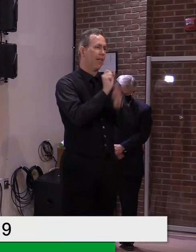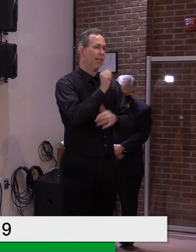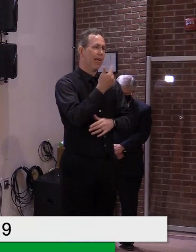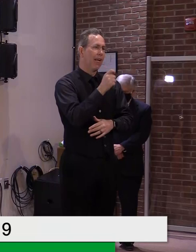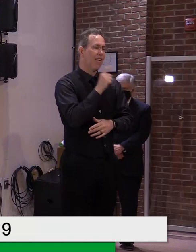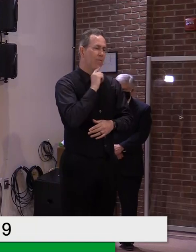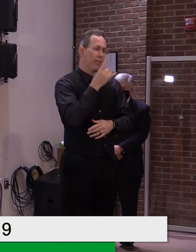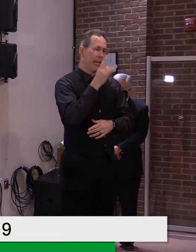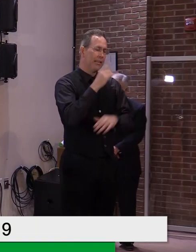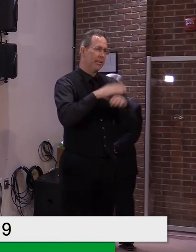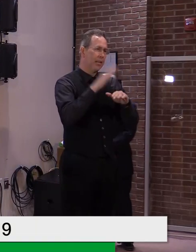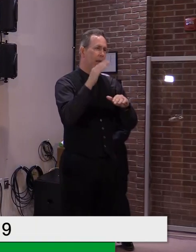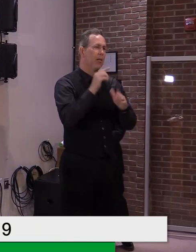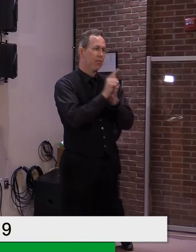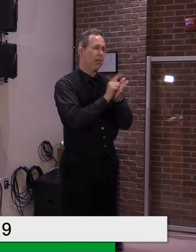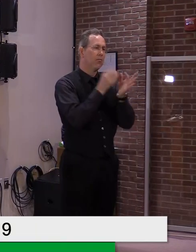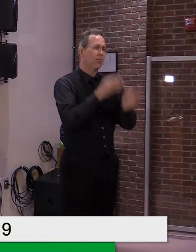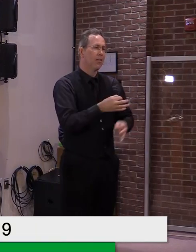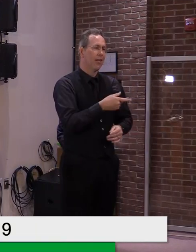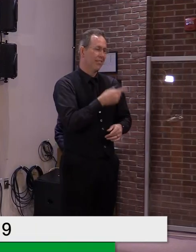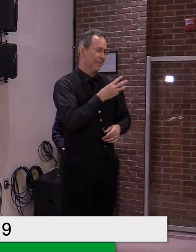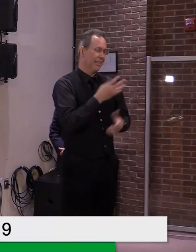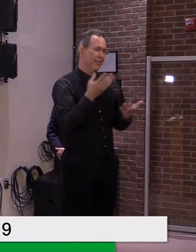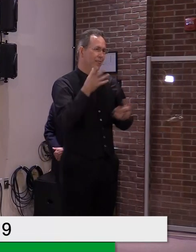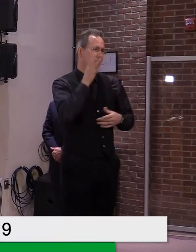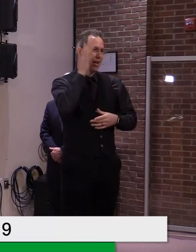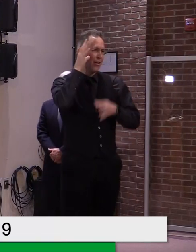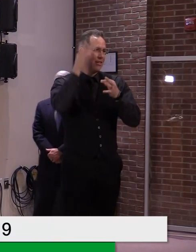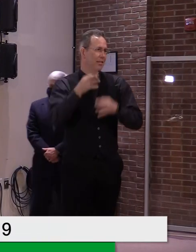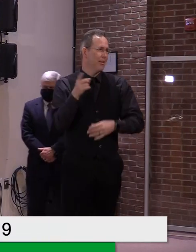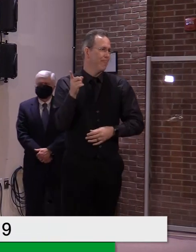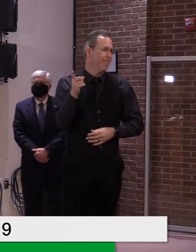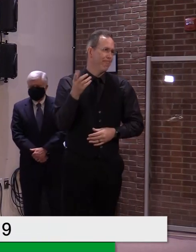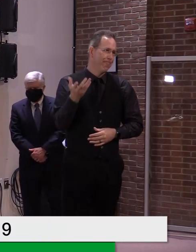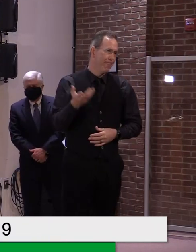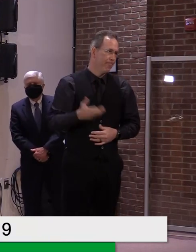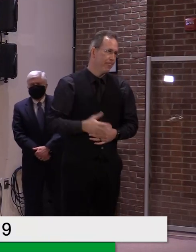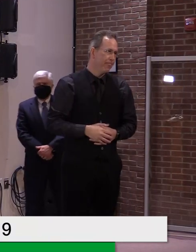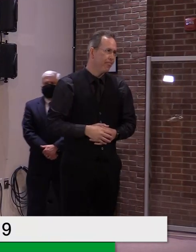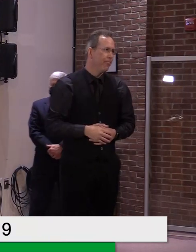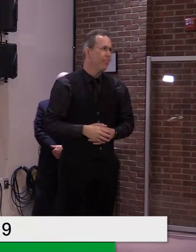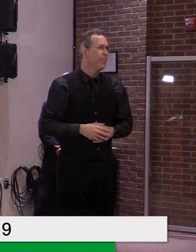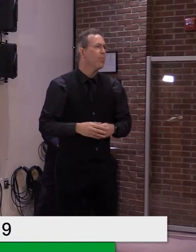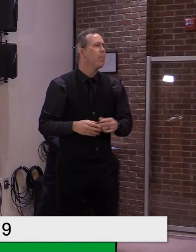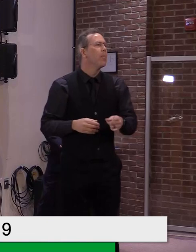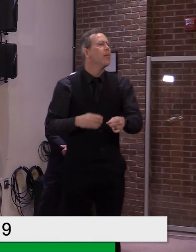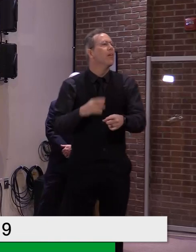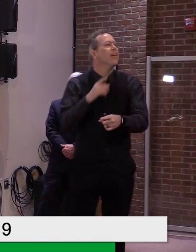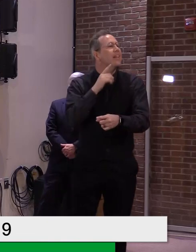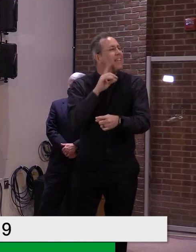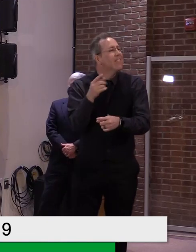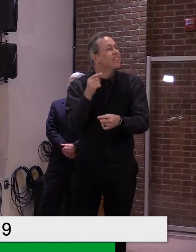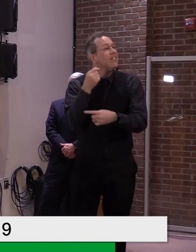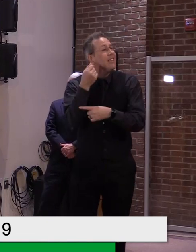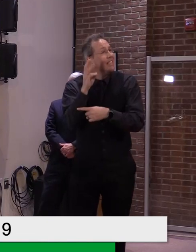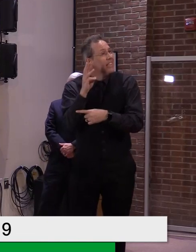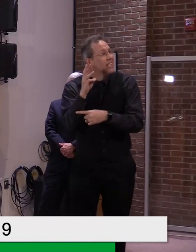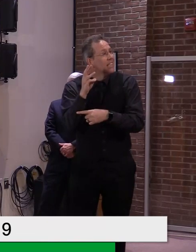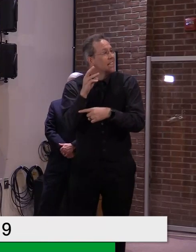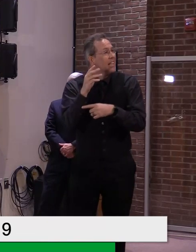Yeah, like, does the kid need permission from their parents to get the vaccine, I think is you know, what it boils down